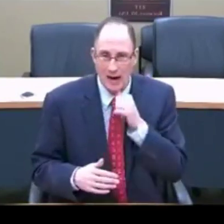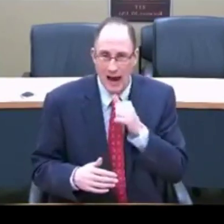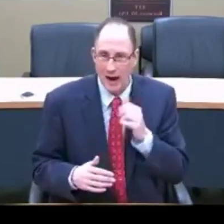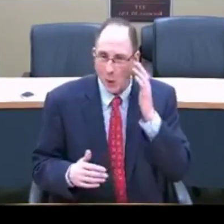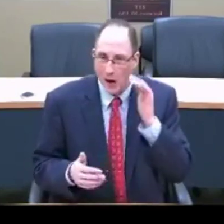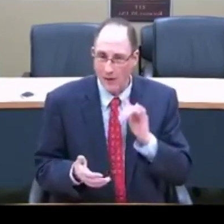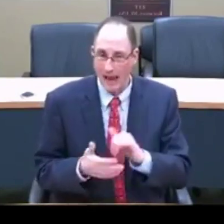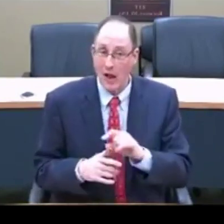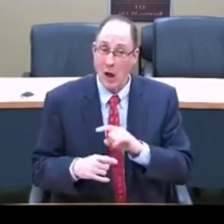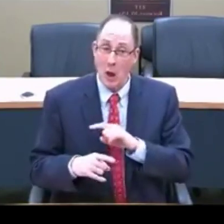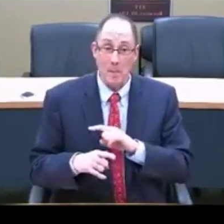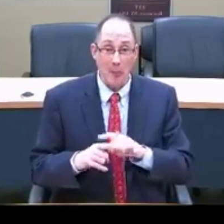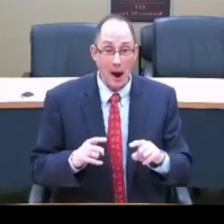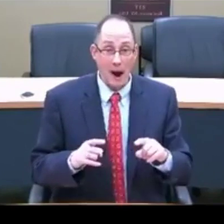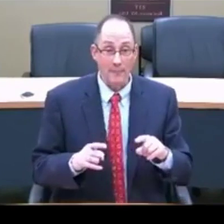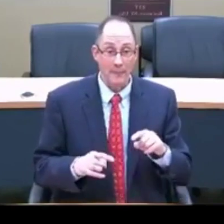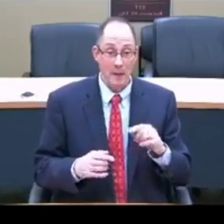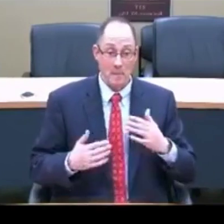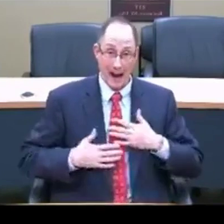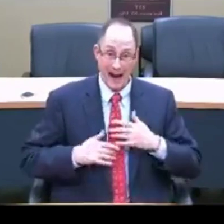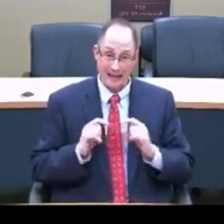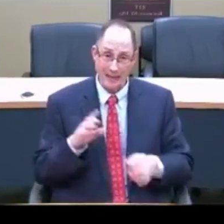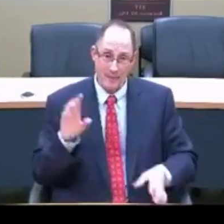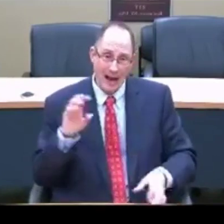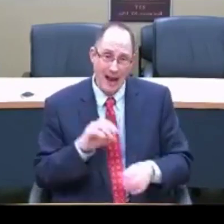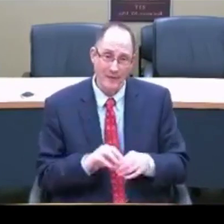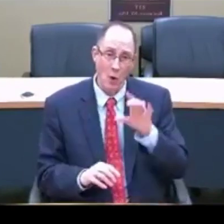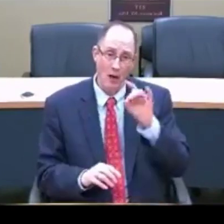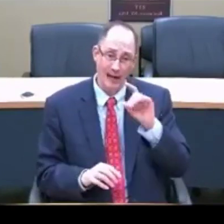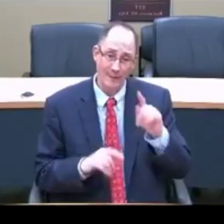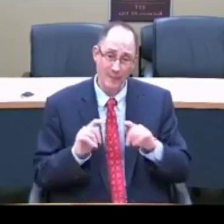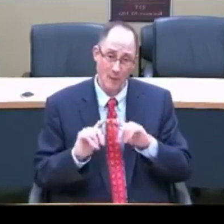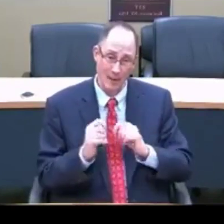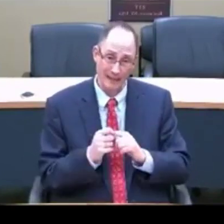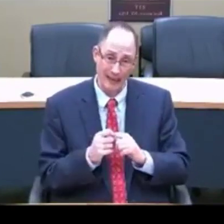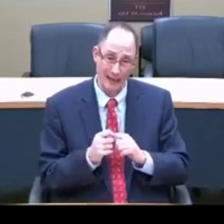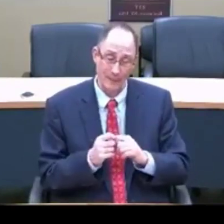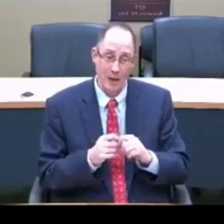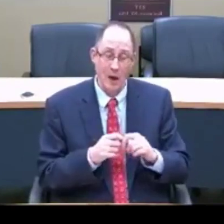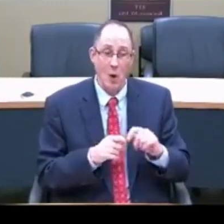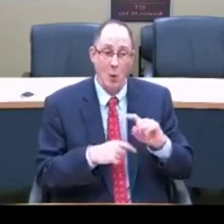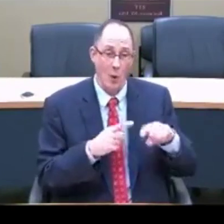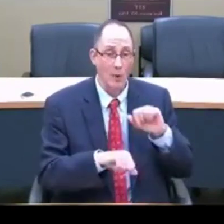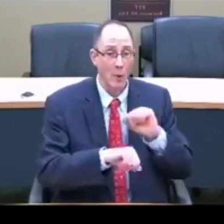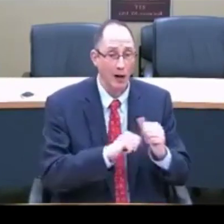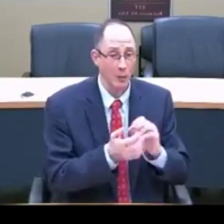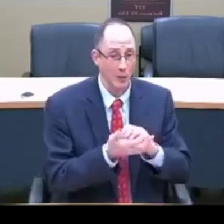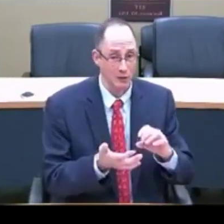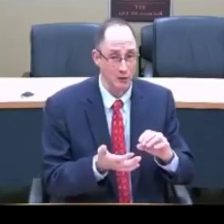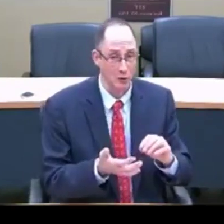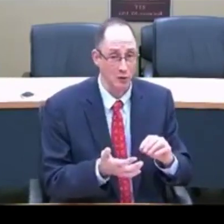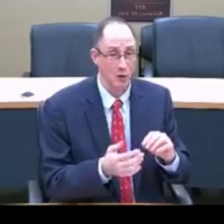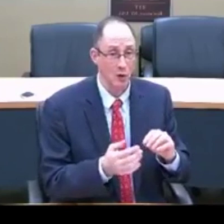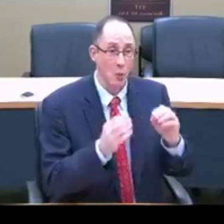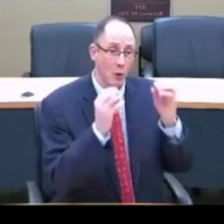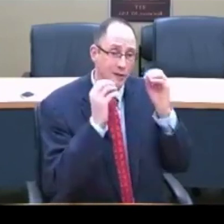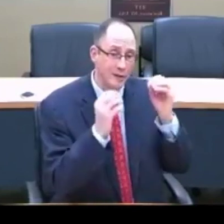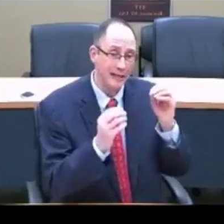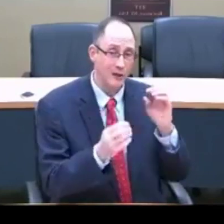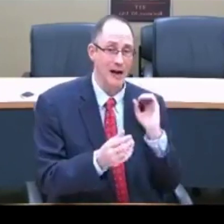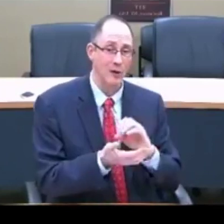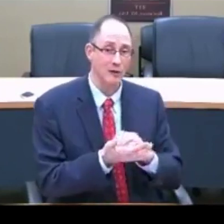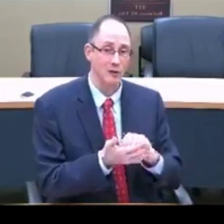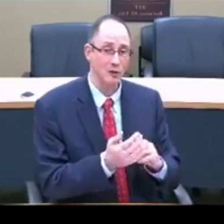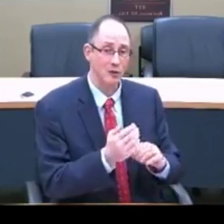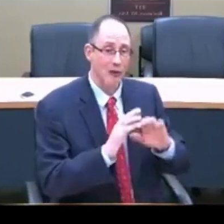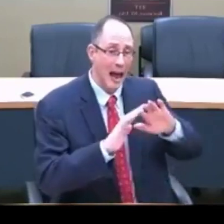They're not aware of that. But my team, I have a total of eight people on my team. When we're working with the students, we're teaching